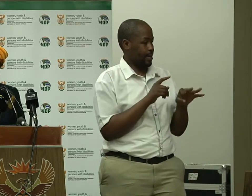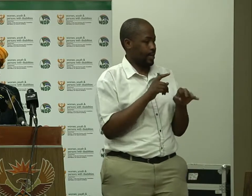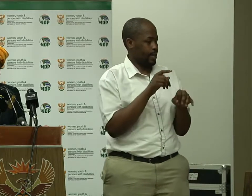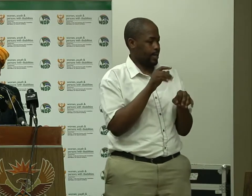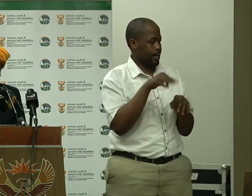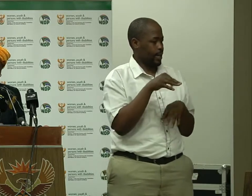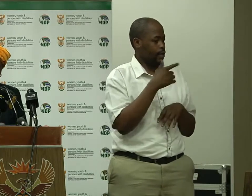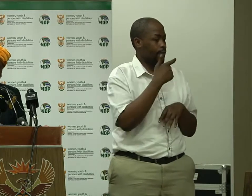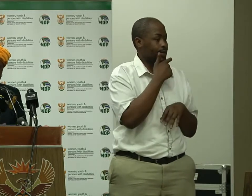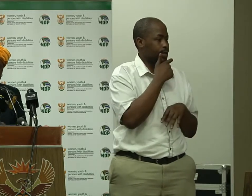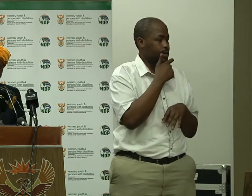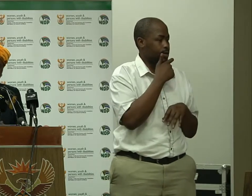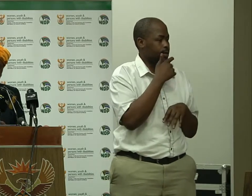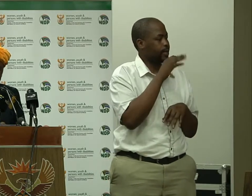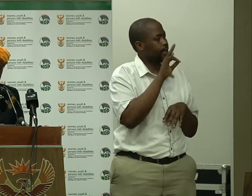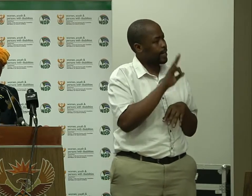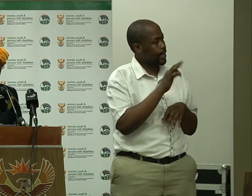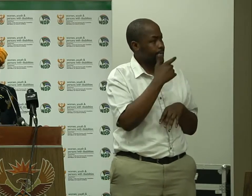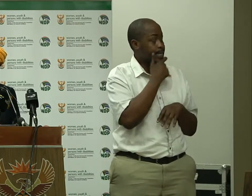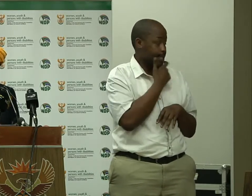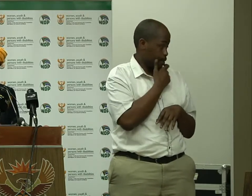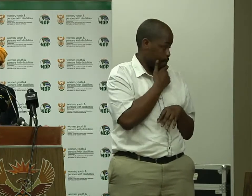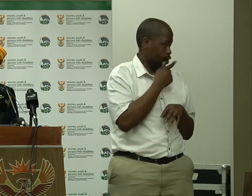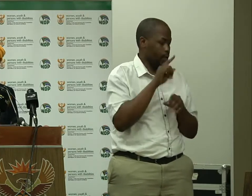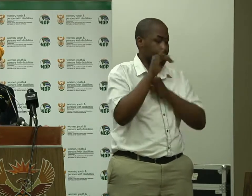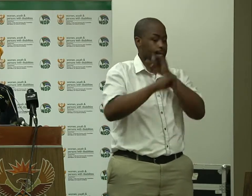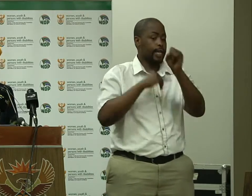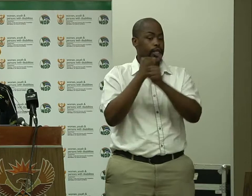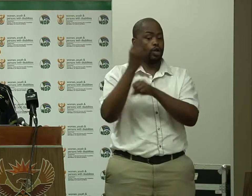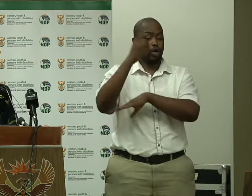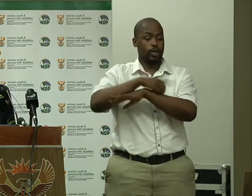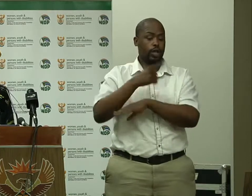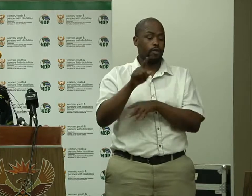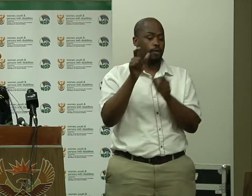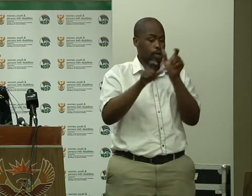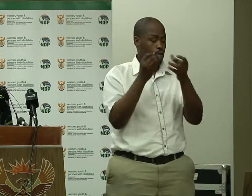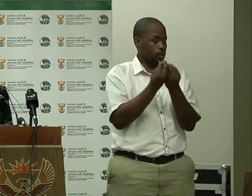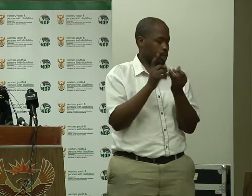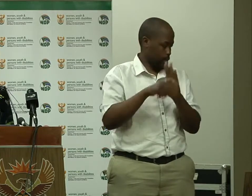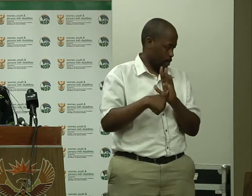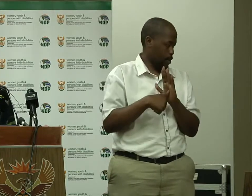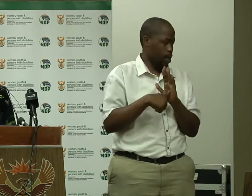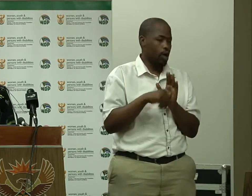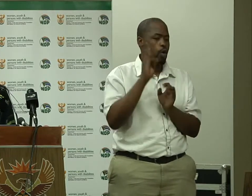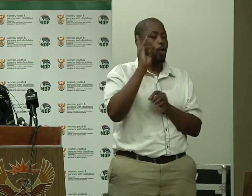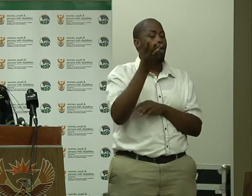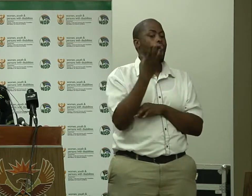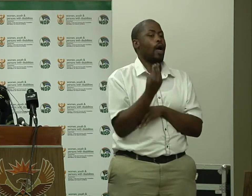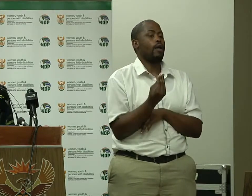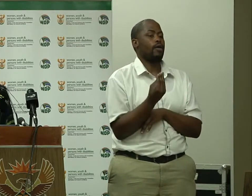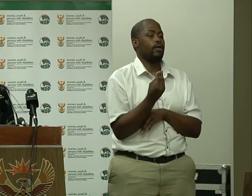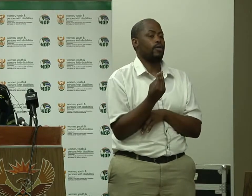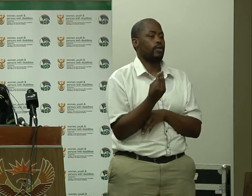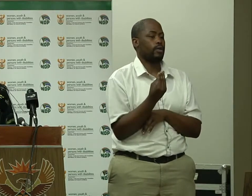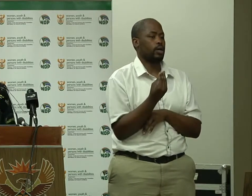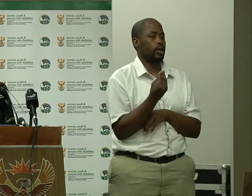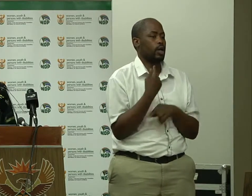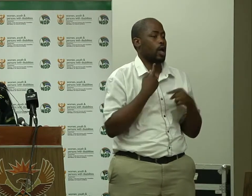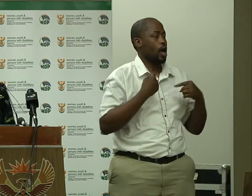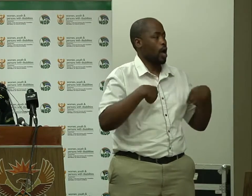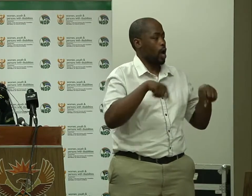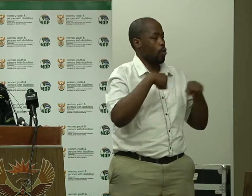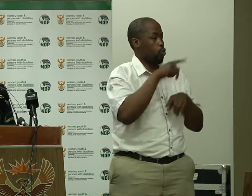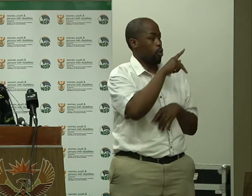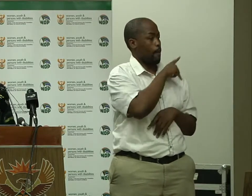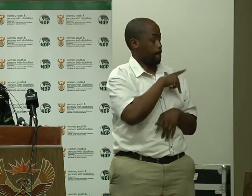2020, International Day of Persons with Disabilities, the department will host our state